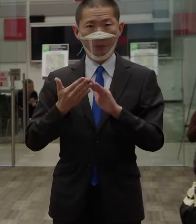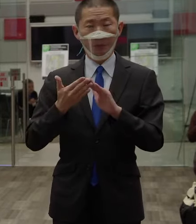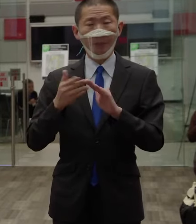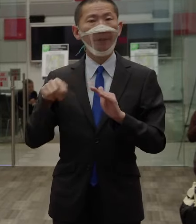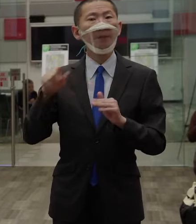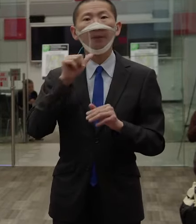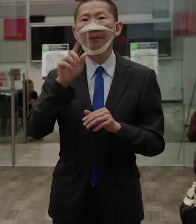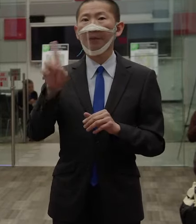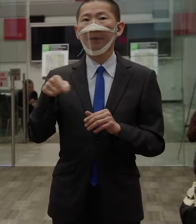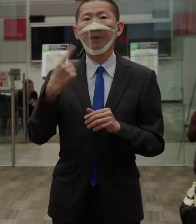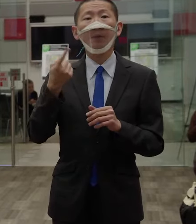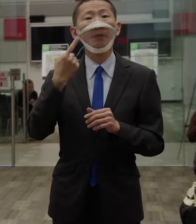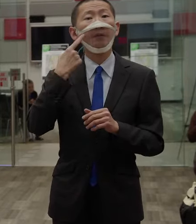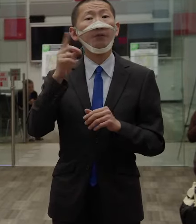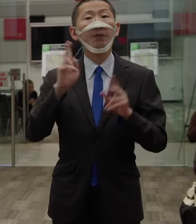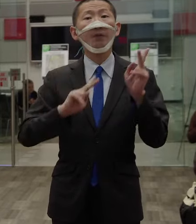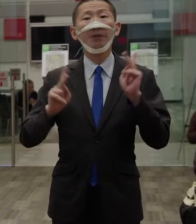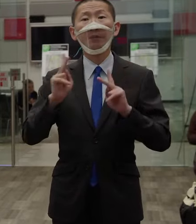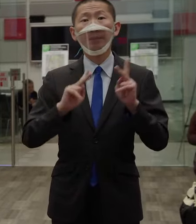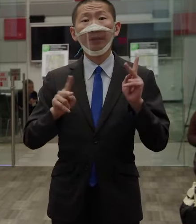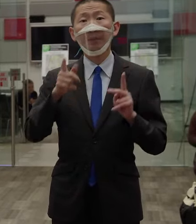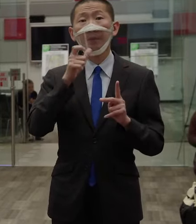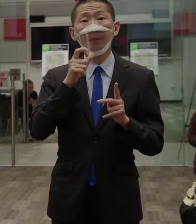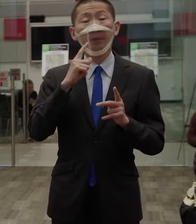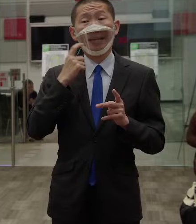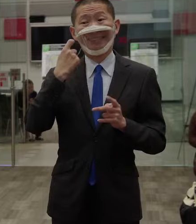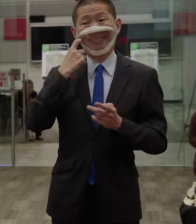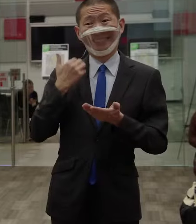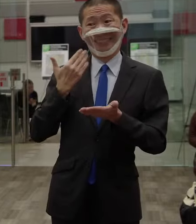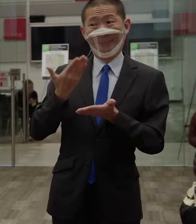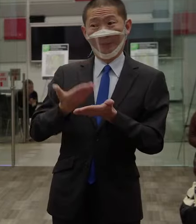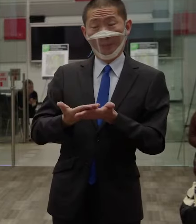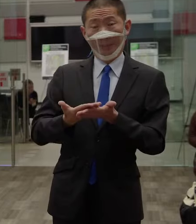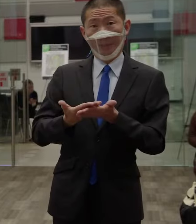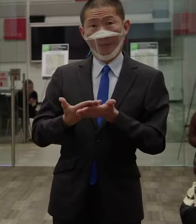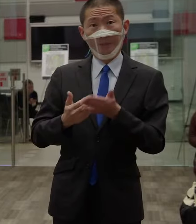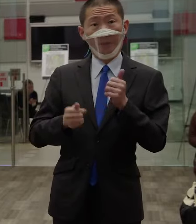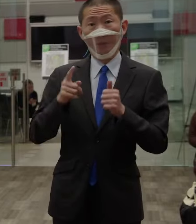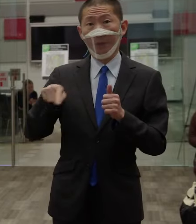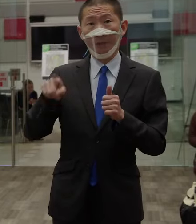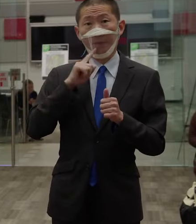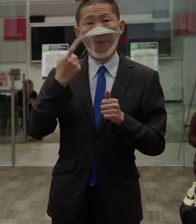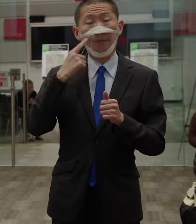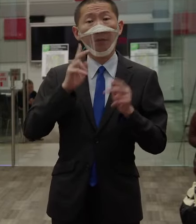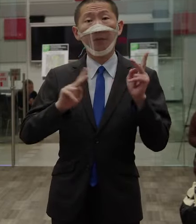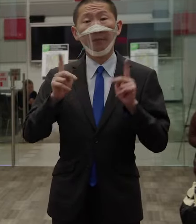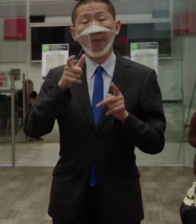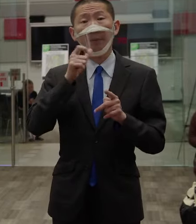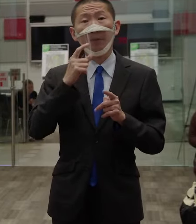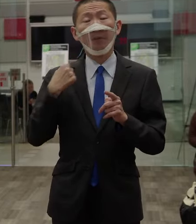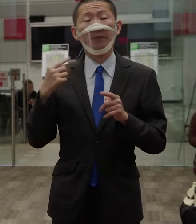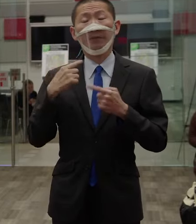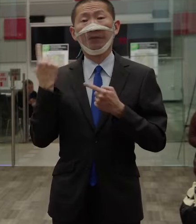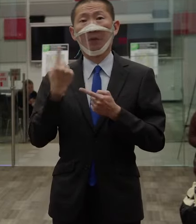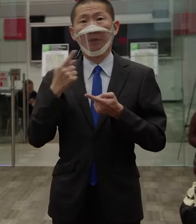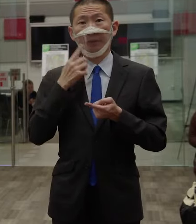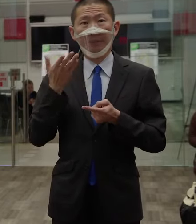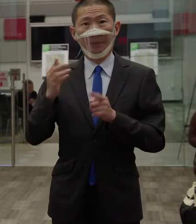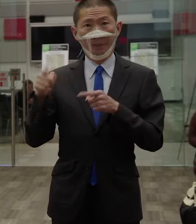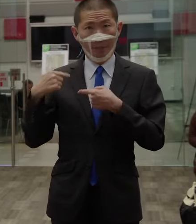They are not only for the people who have newly arrived, nor are they for the people who have always been